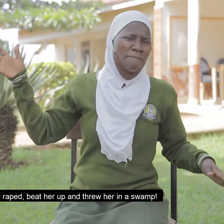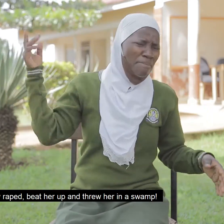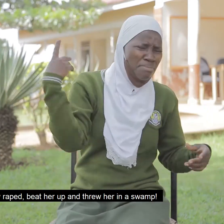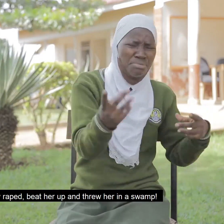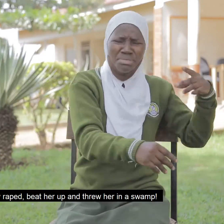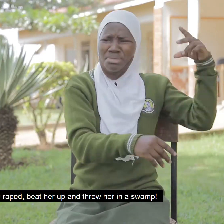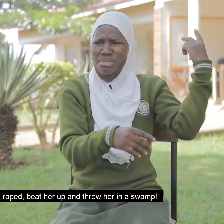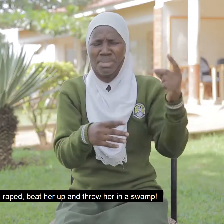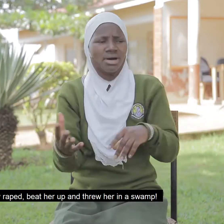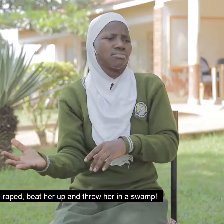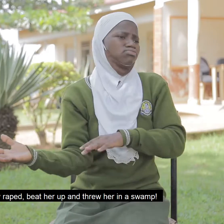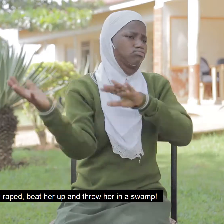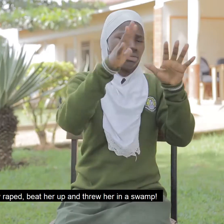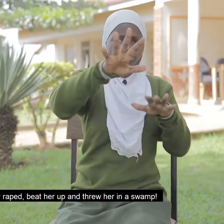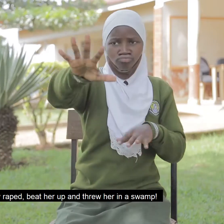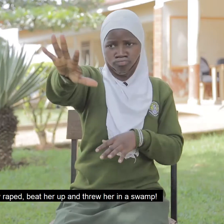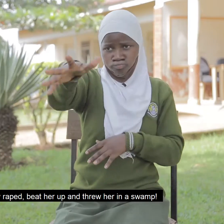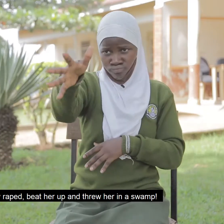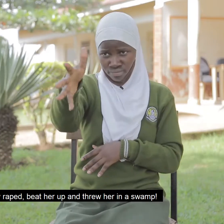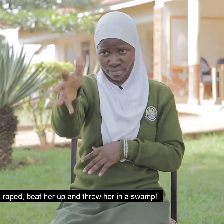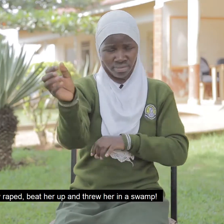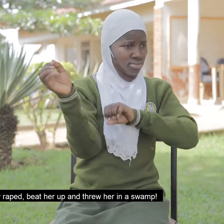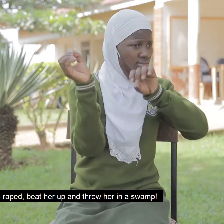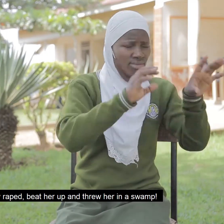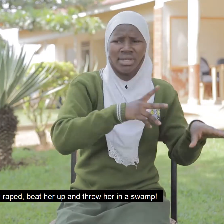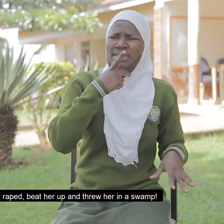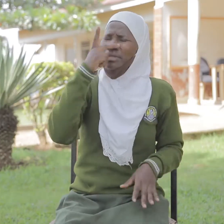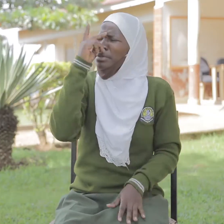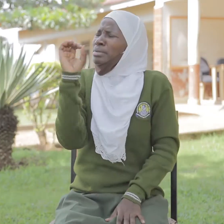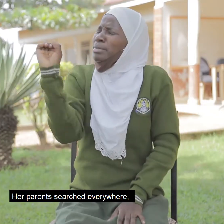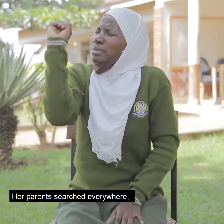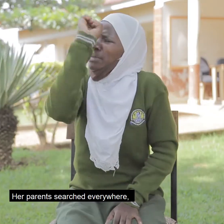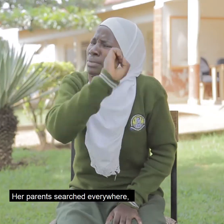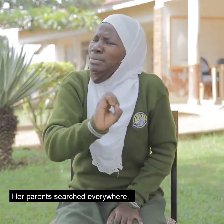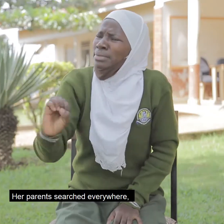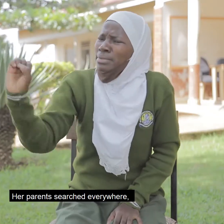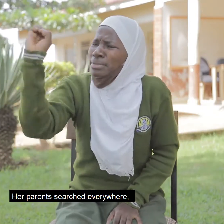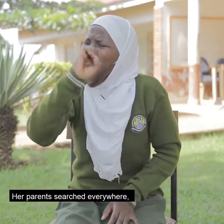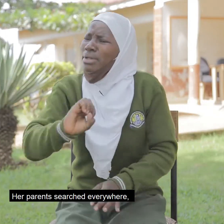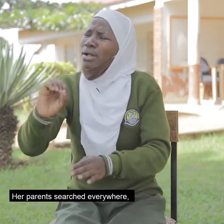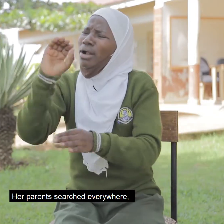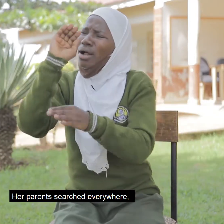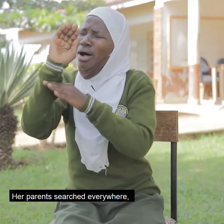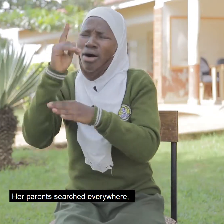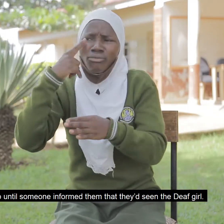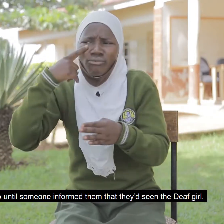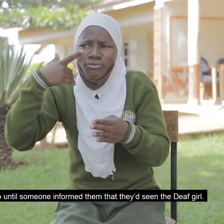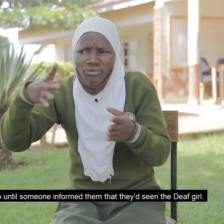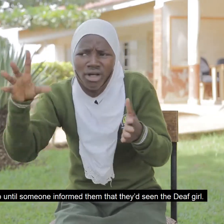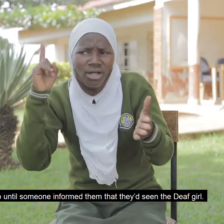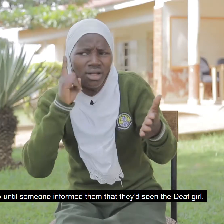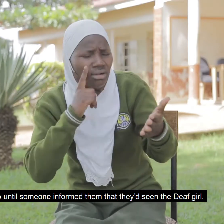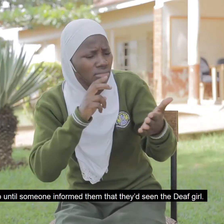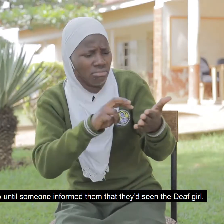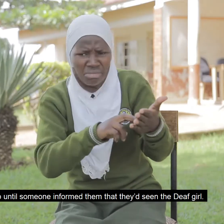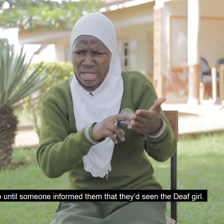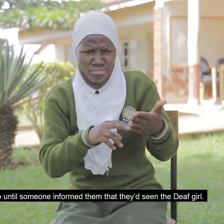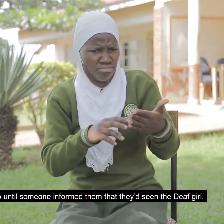They raped, beat her up and threw her in a swamp. Her parents searched everywhere, showing her photo, until